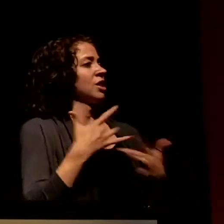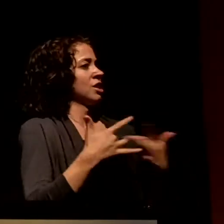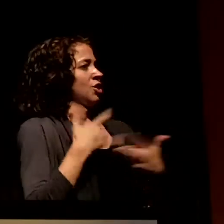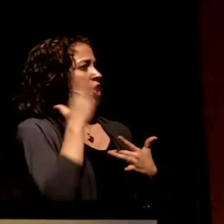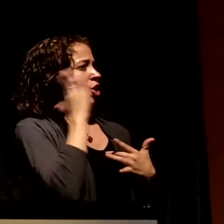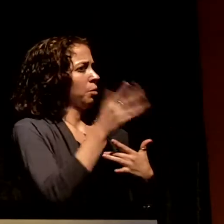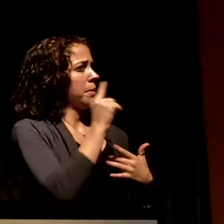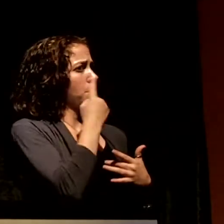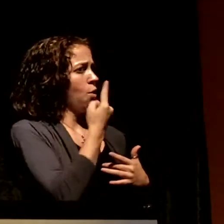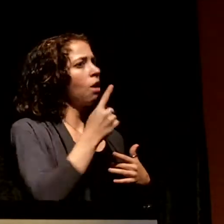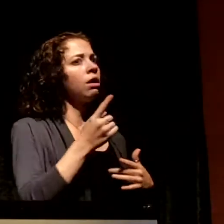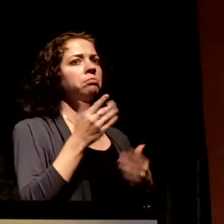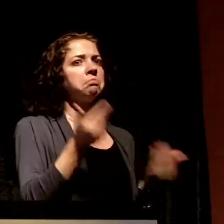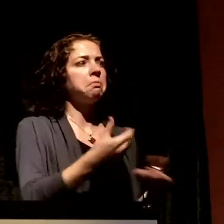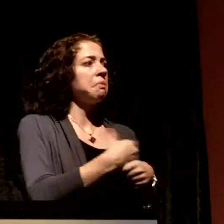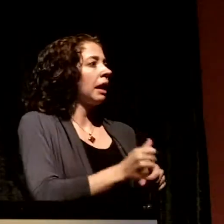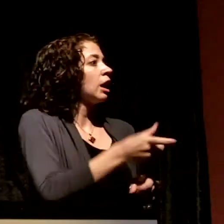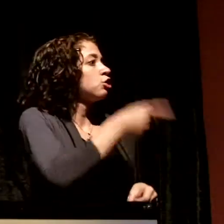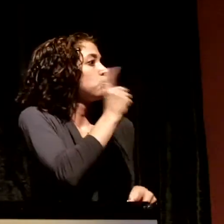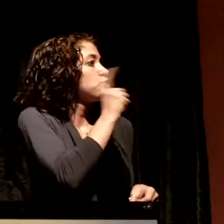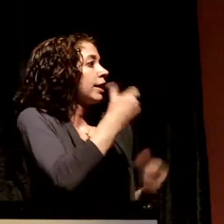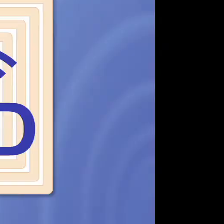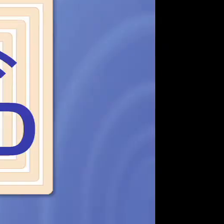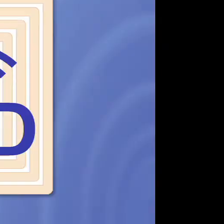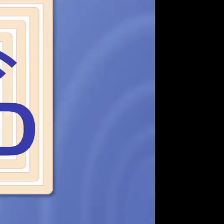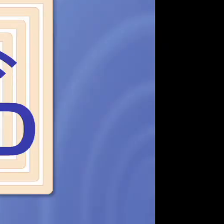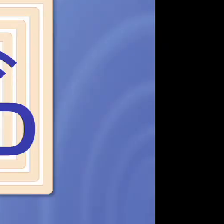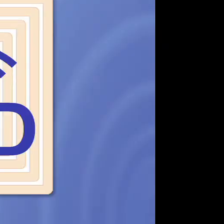drinking game. I suggest the keyword RFID.